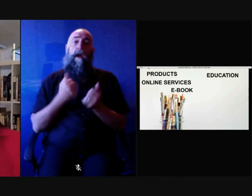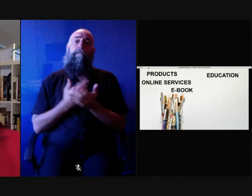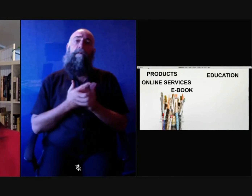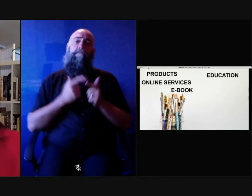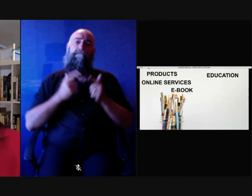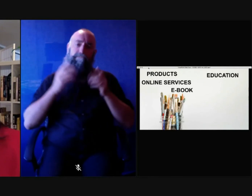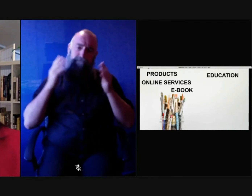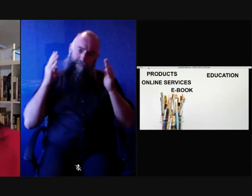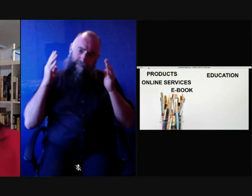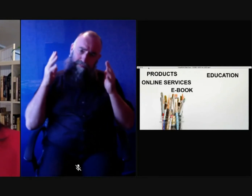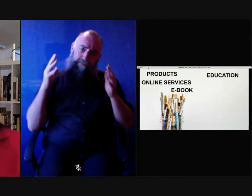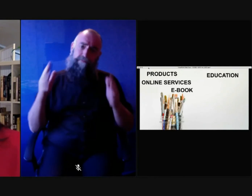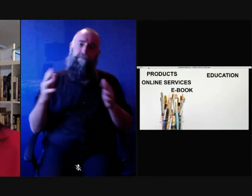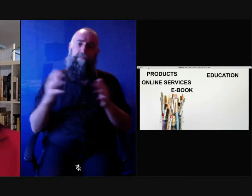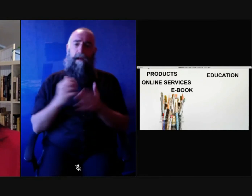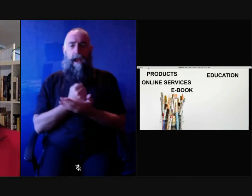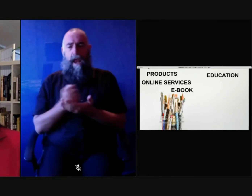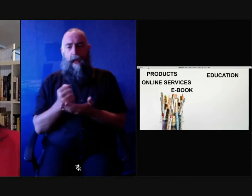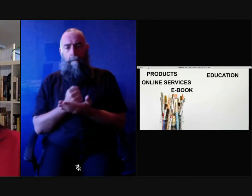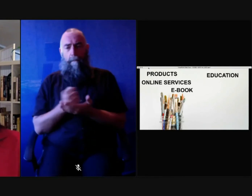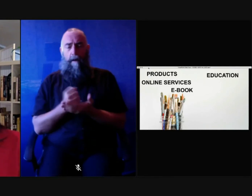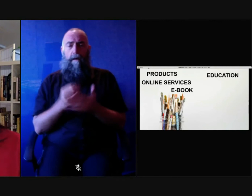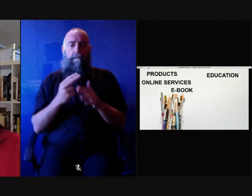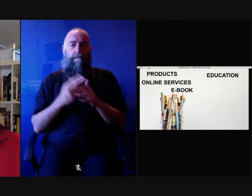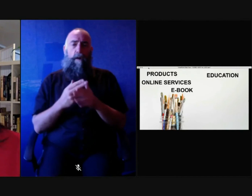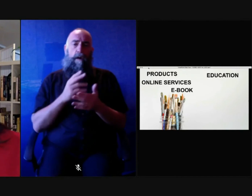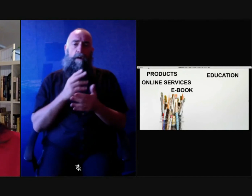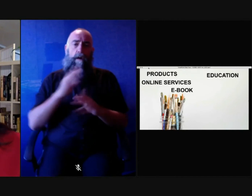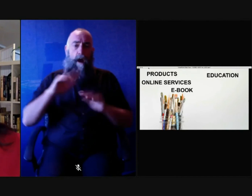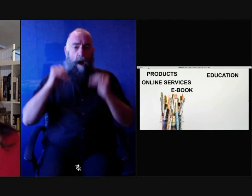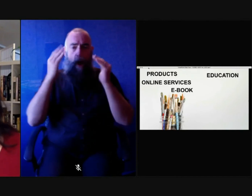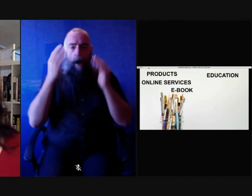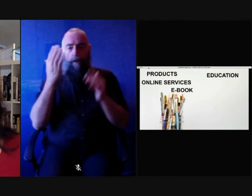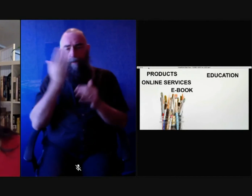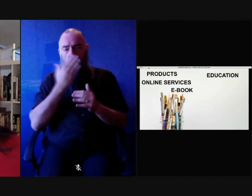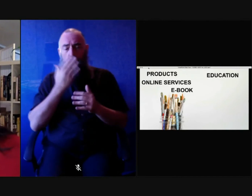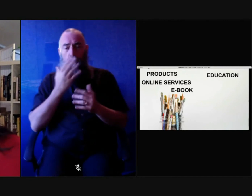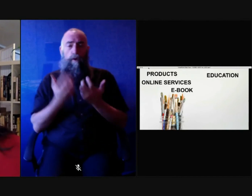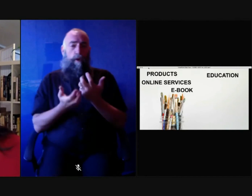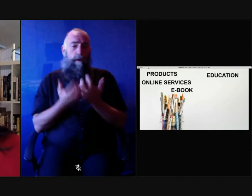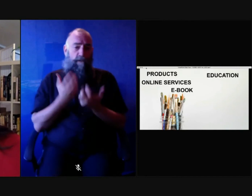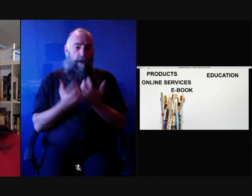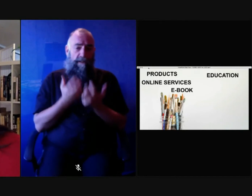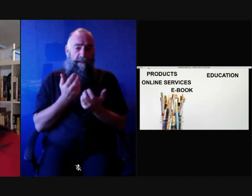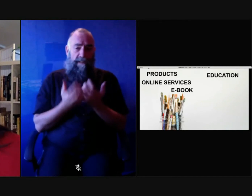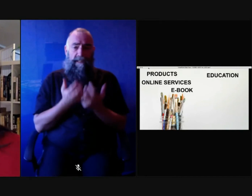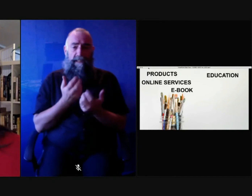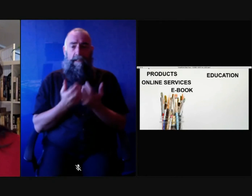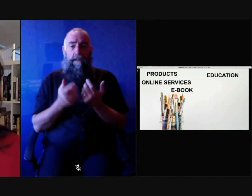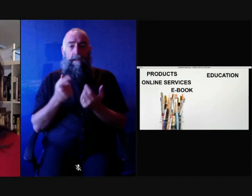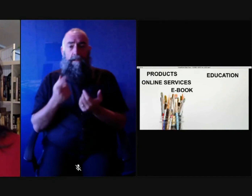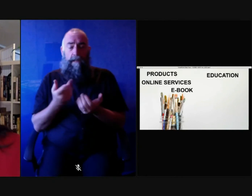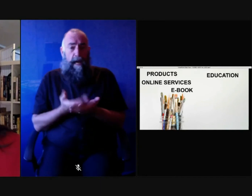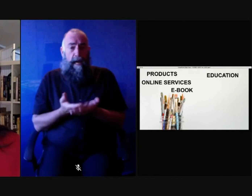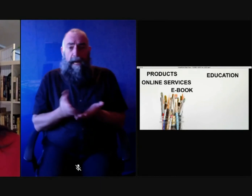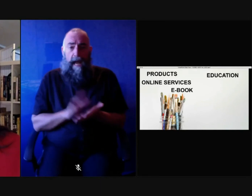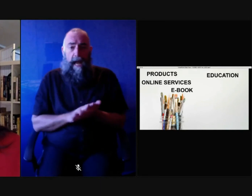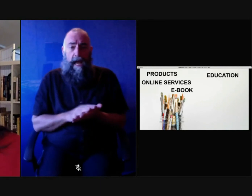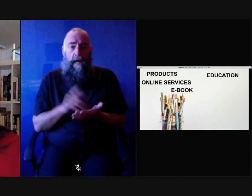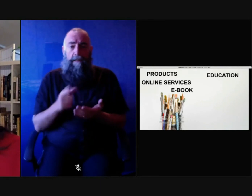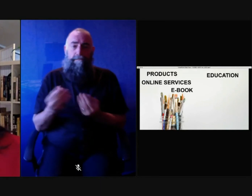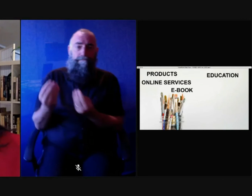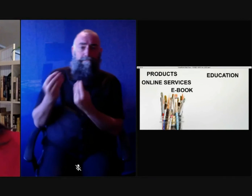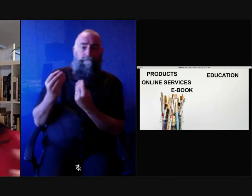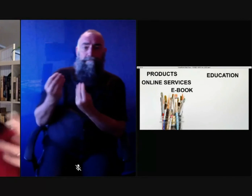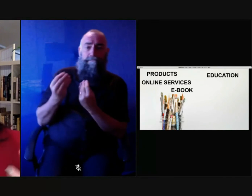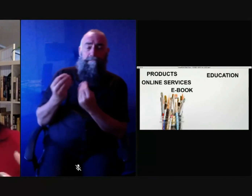high school, college and university students struggling at the moment to get themselves the education that